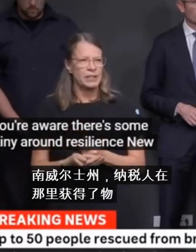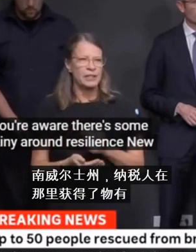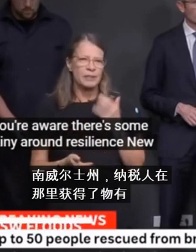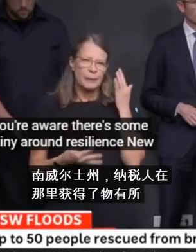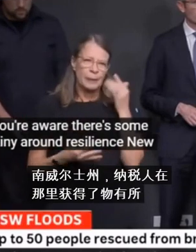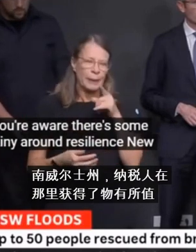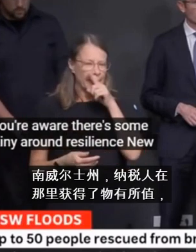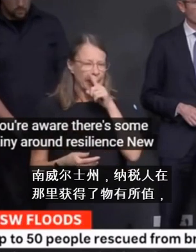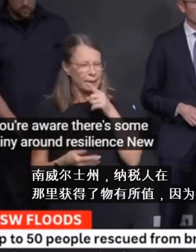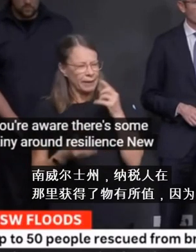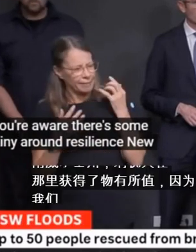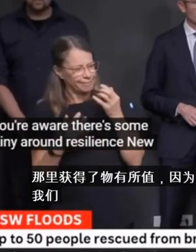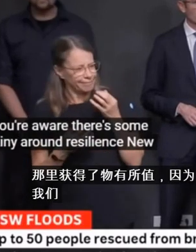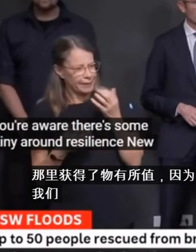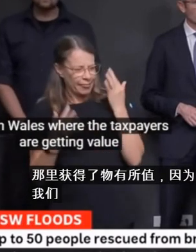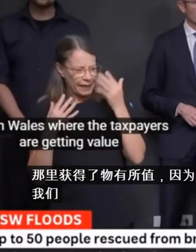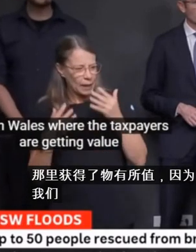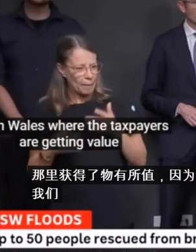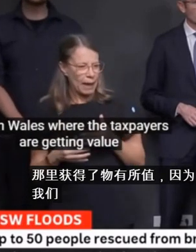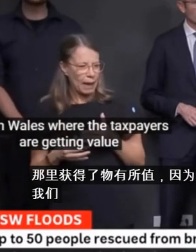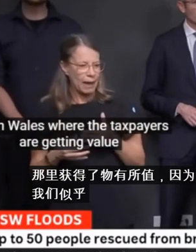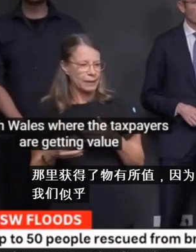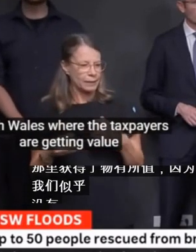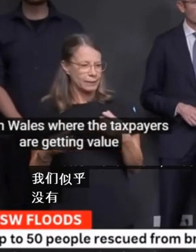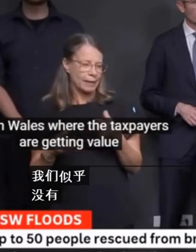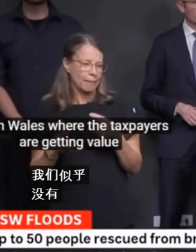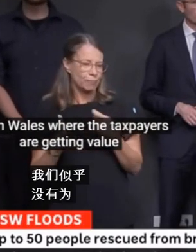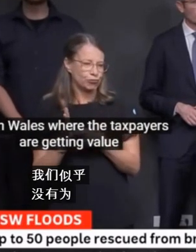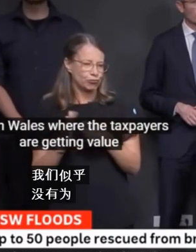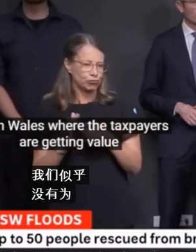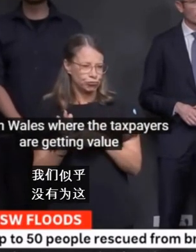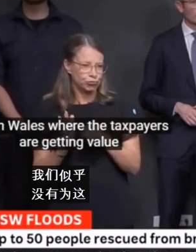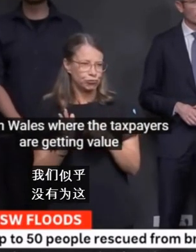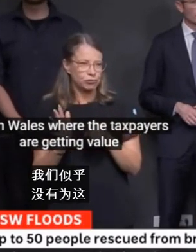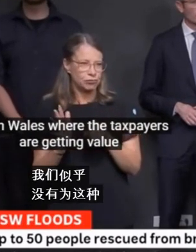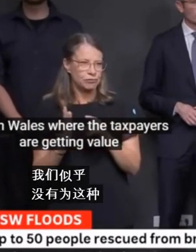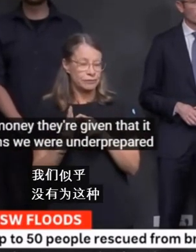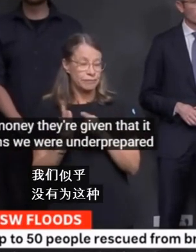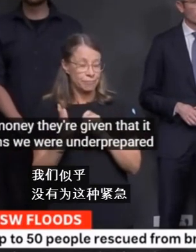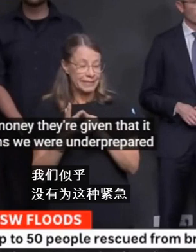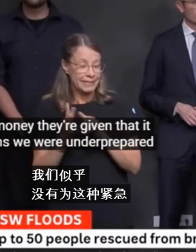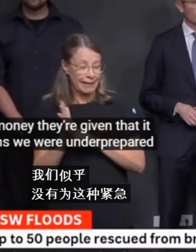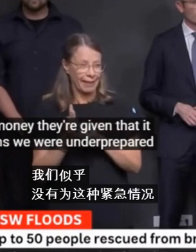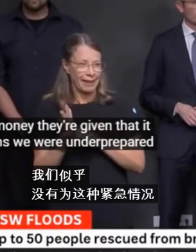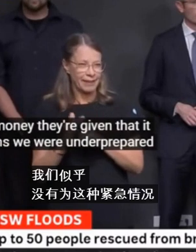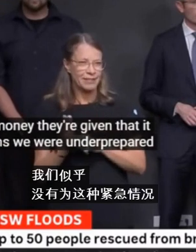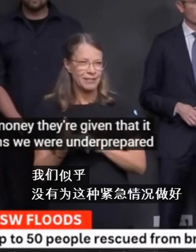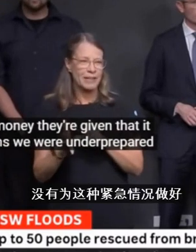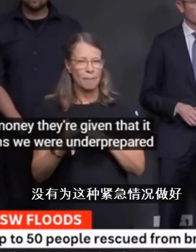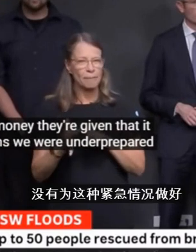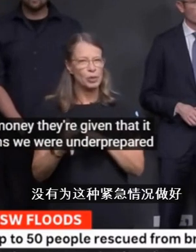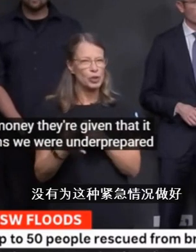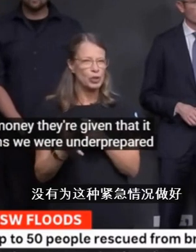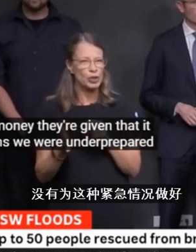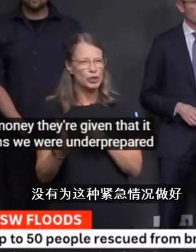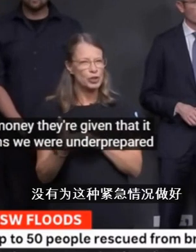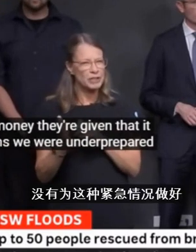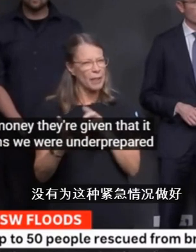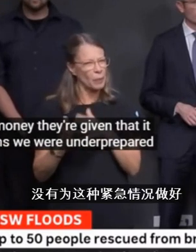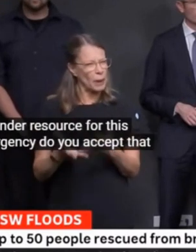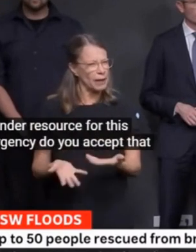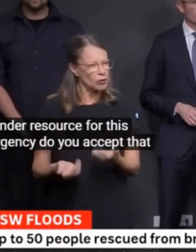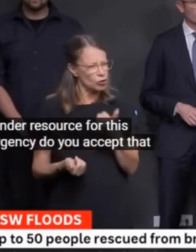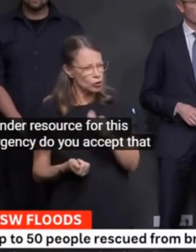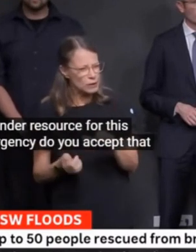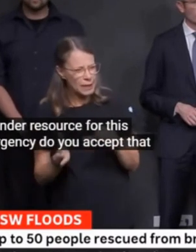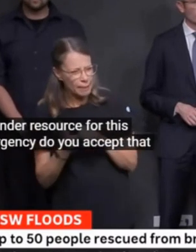value for money there, given that it seems we were underprepared, under-resourced for this emergency. Do you accept that criticism, and do